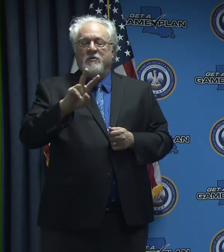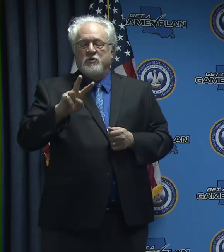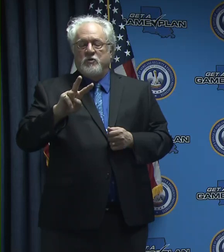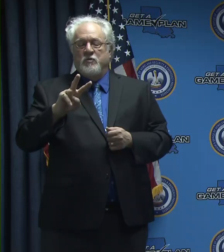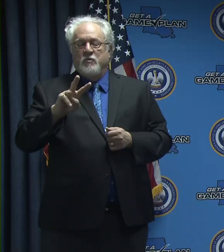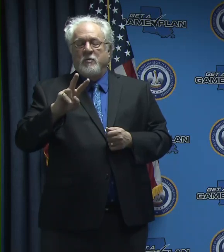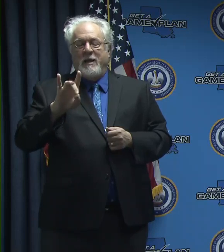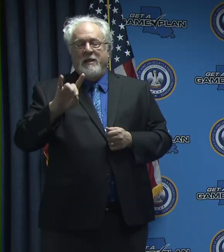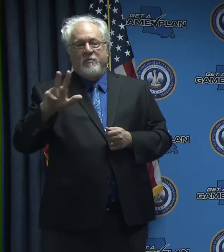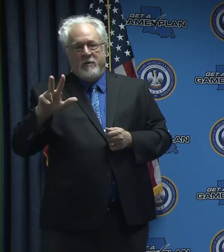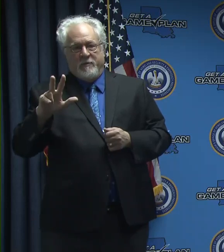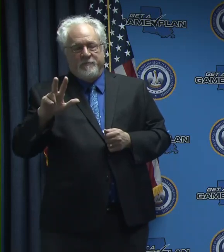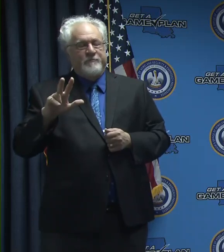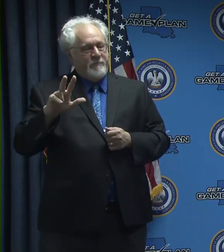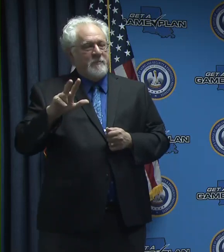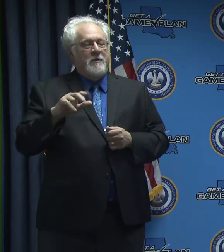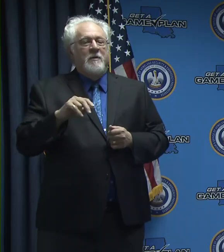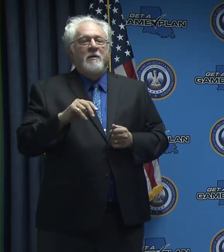67283.